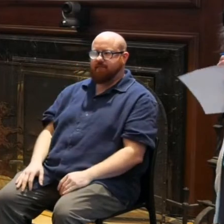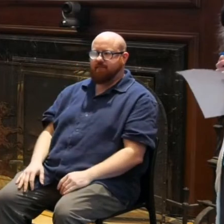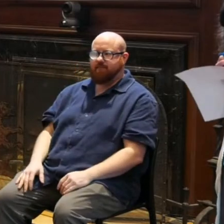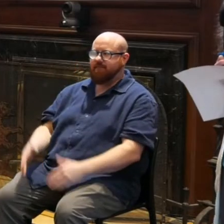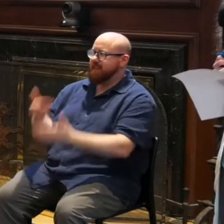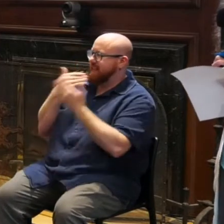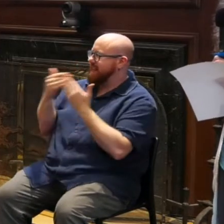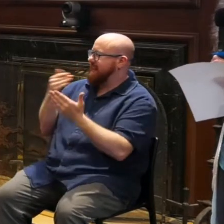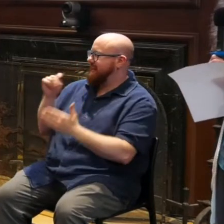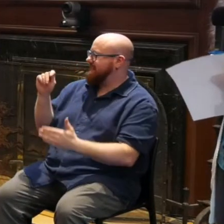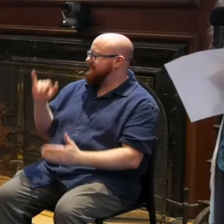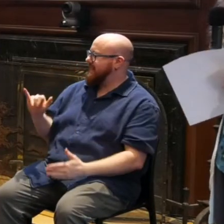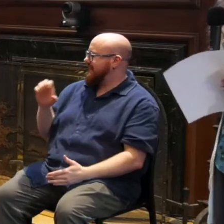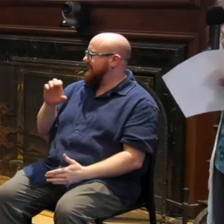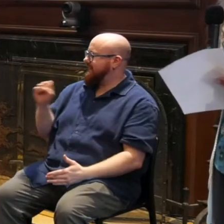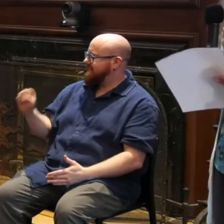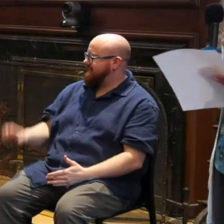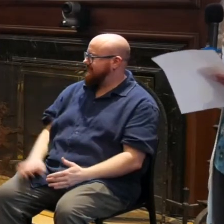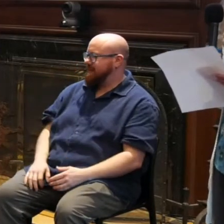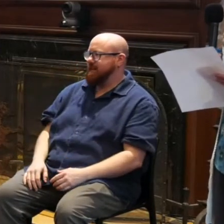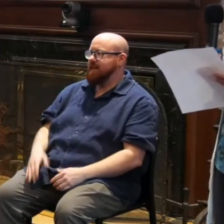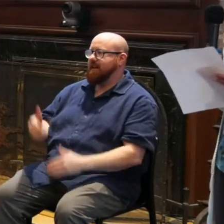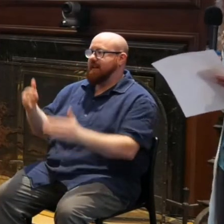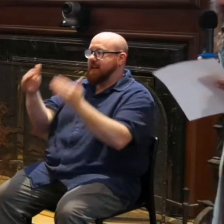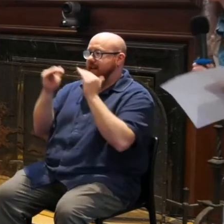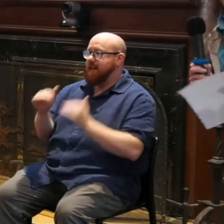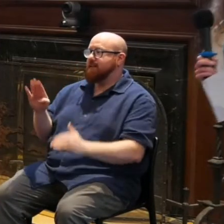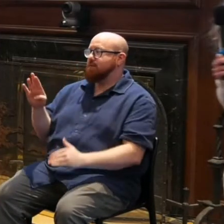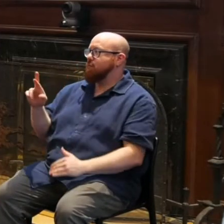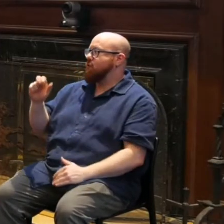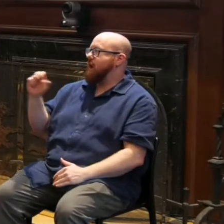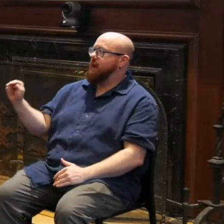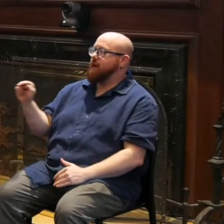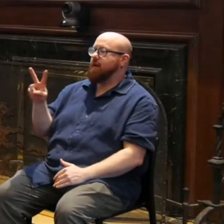Thank you, Thais. Next up, Brian Volk.